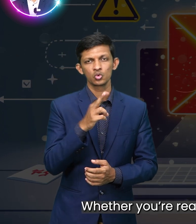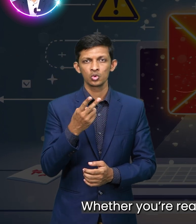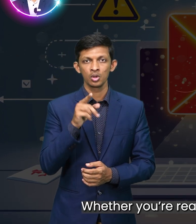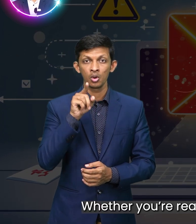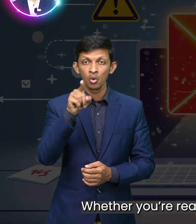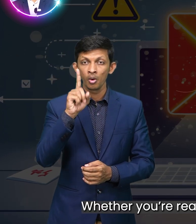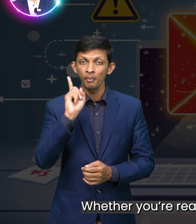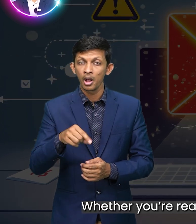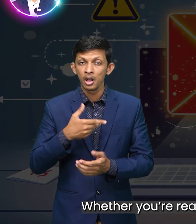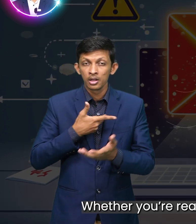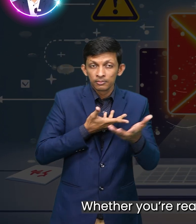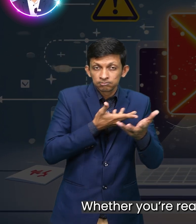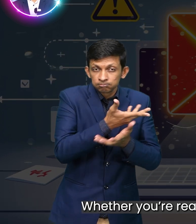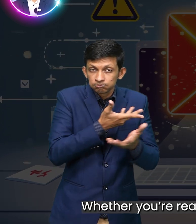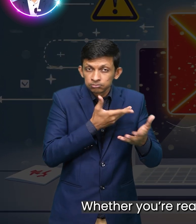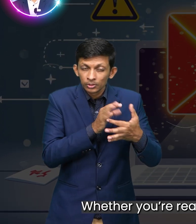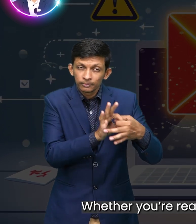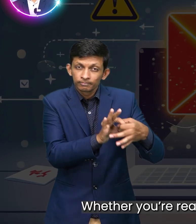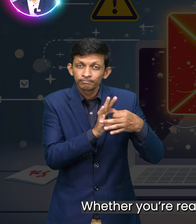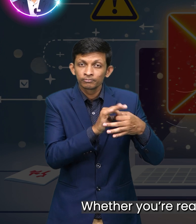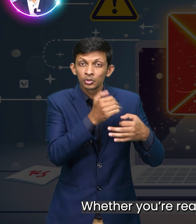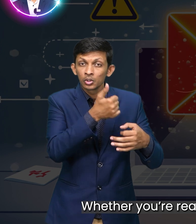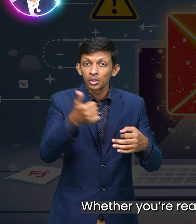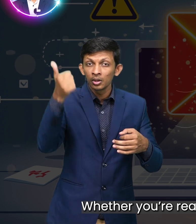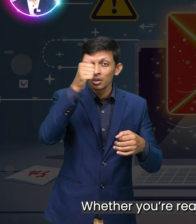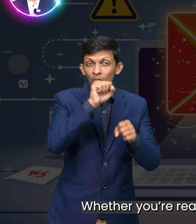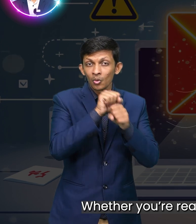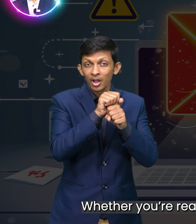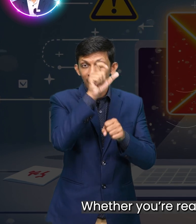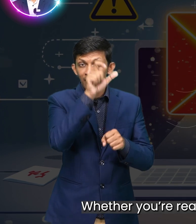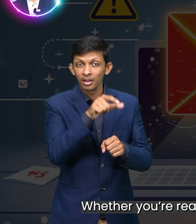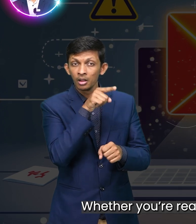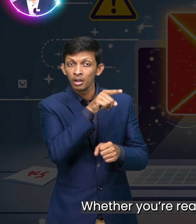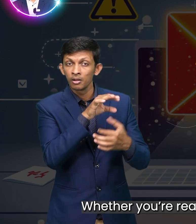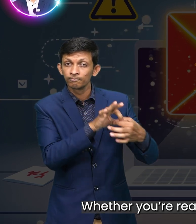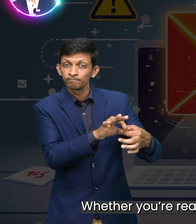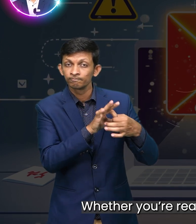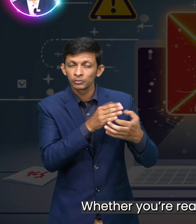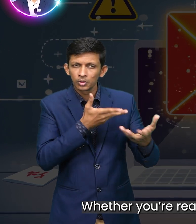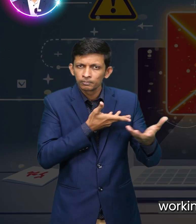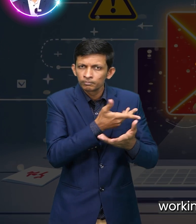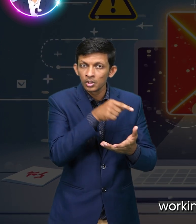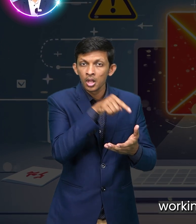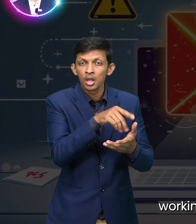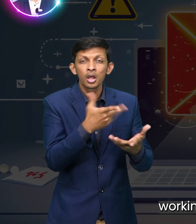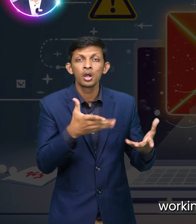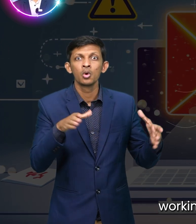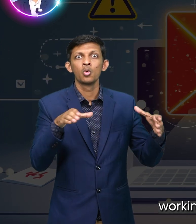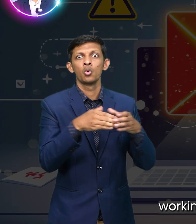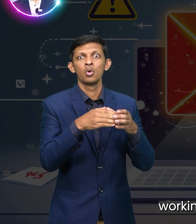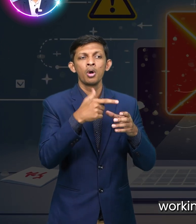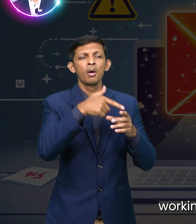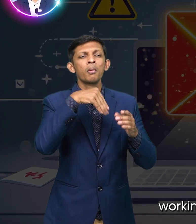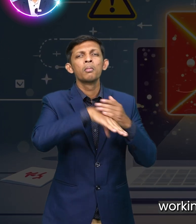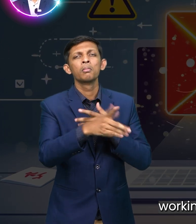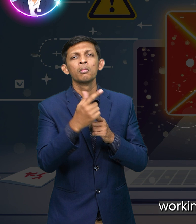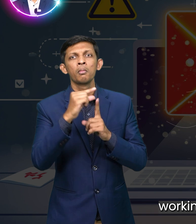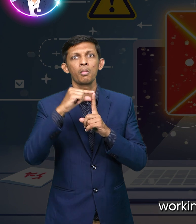Whether you're reaching out to potential employers, working on group